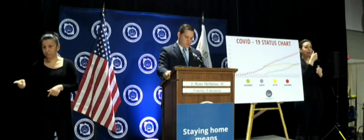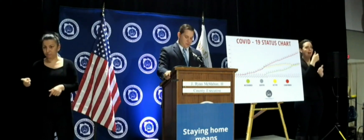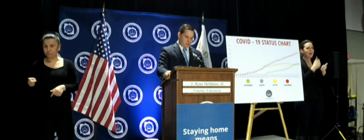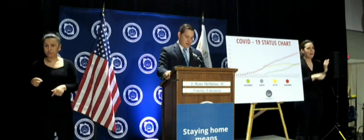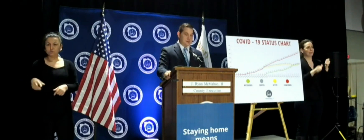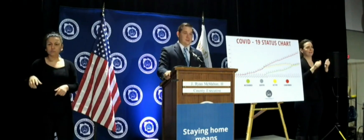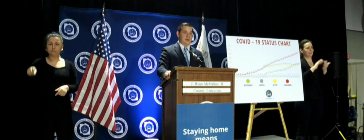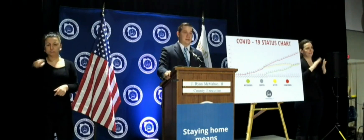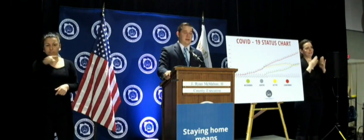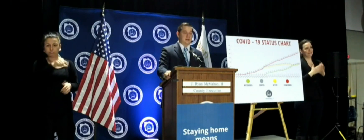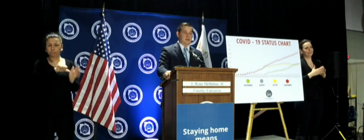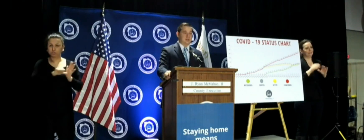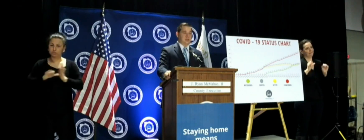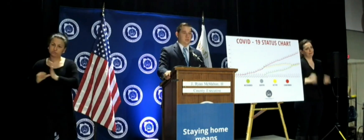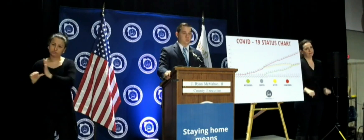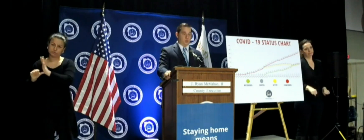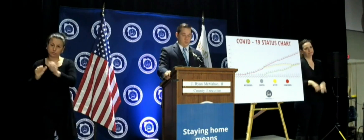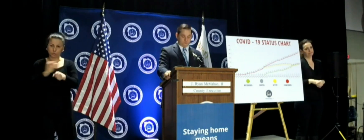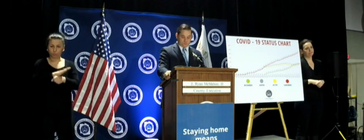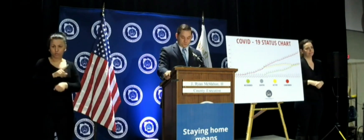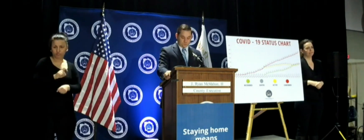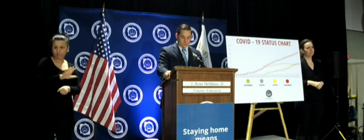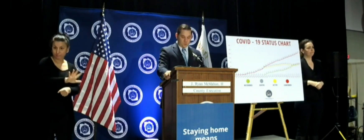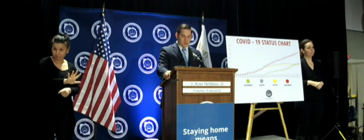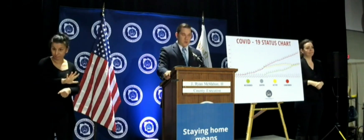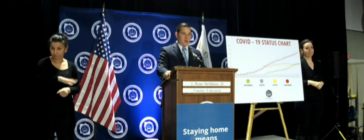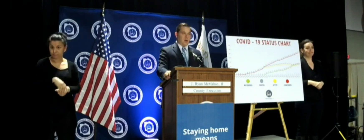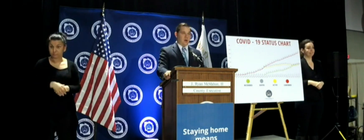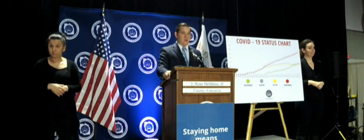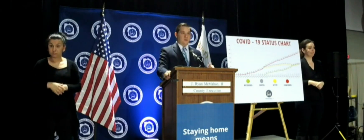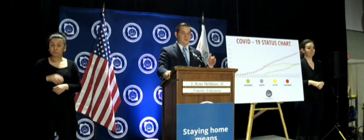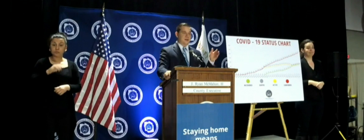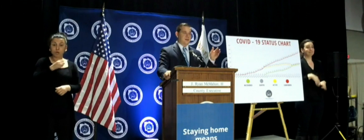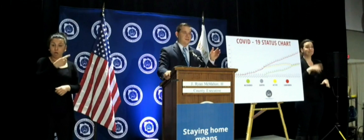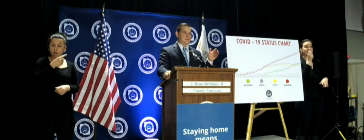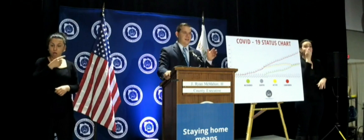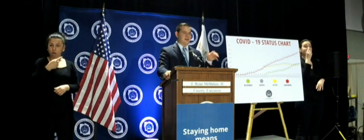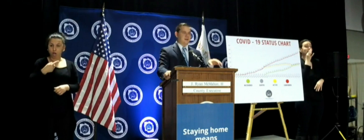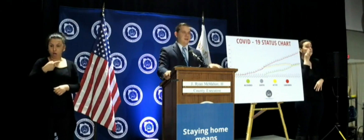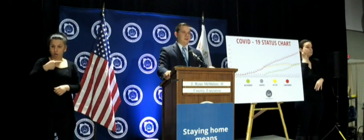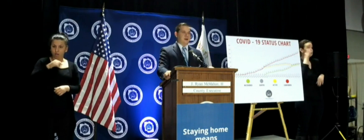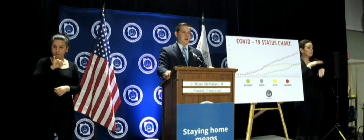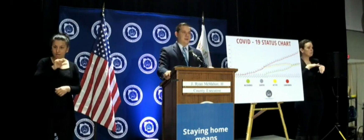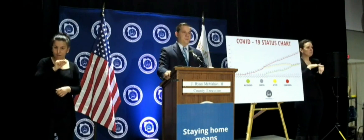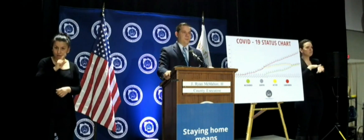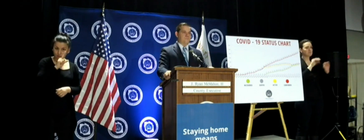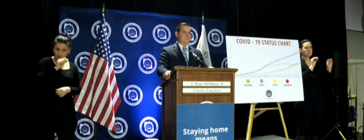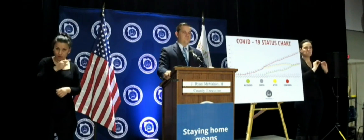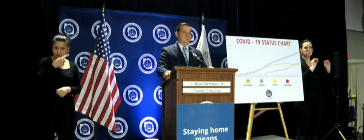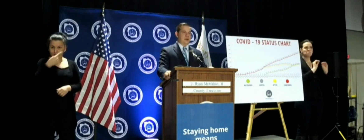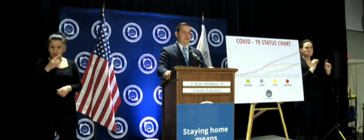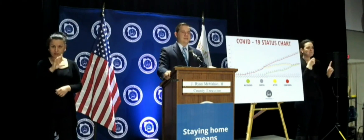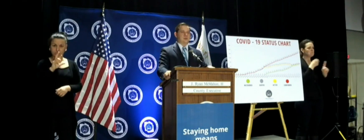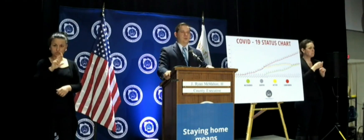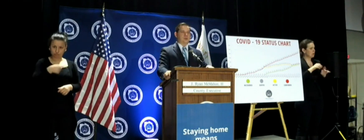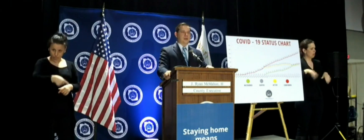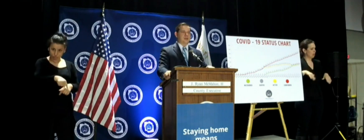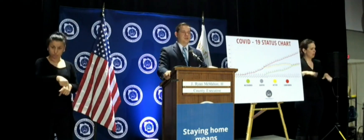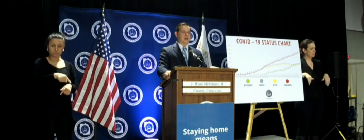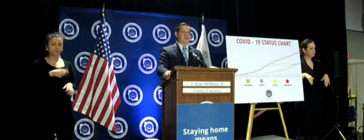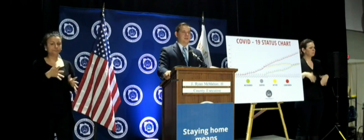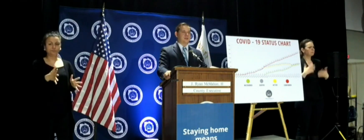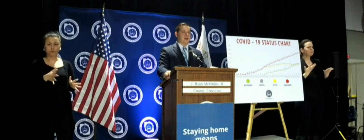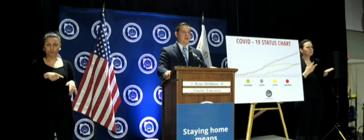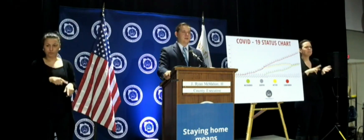no confirmed cases in the Onondaga Nation at this point. What does this tell us? This data, not seeing really